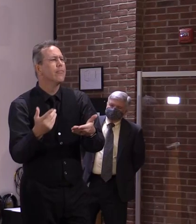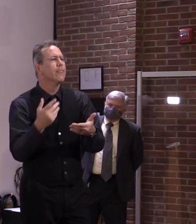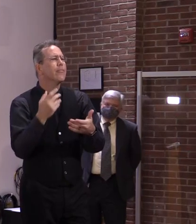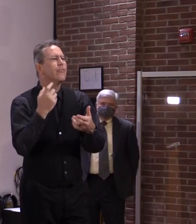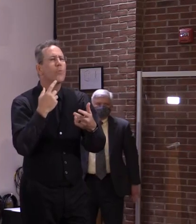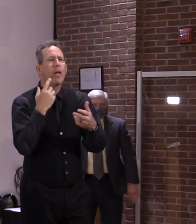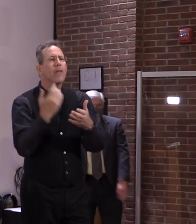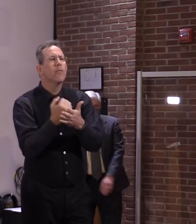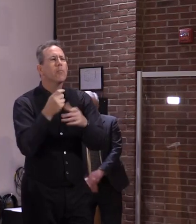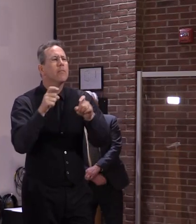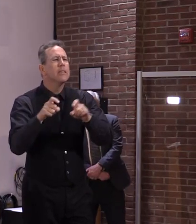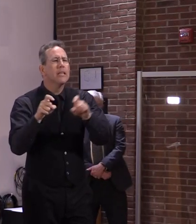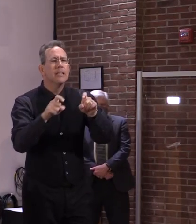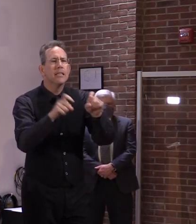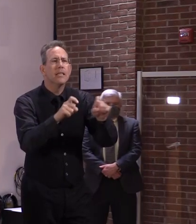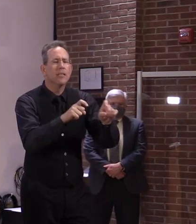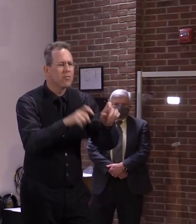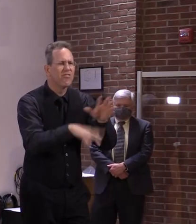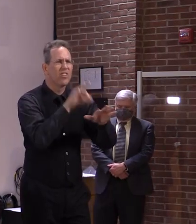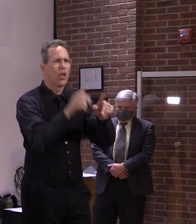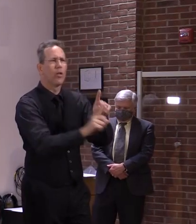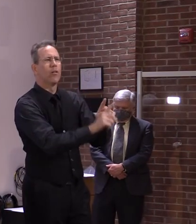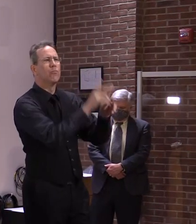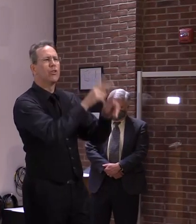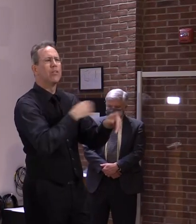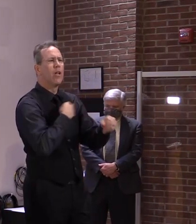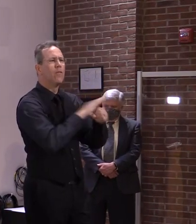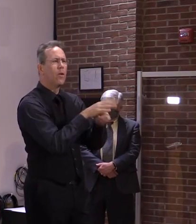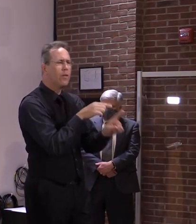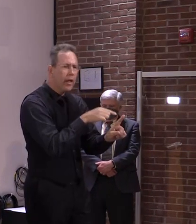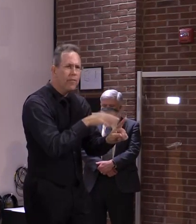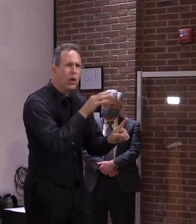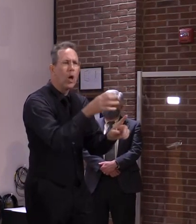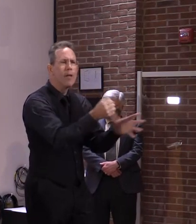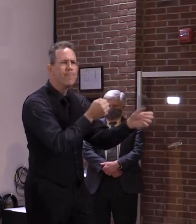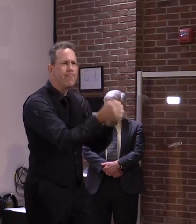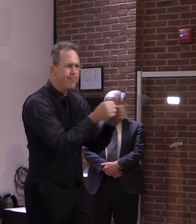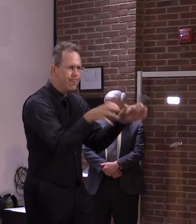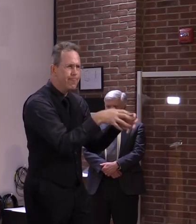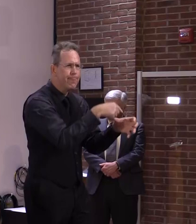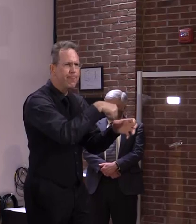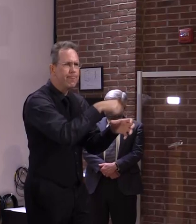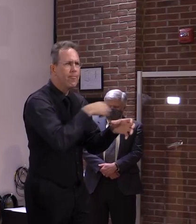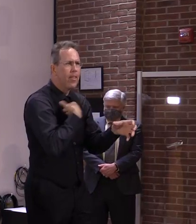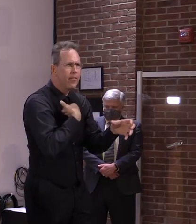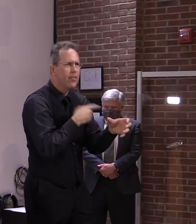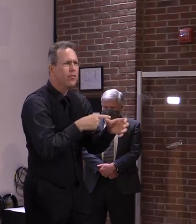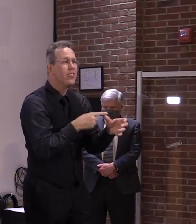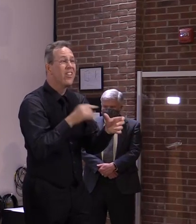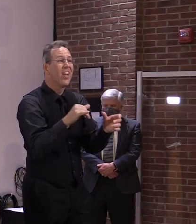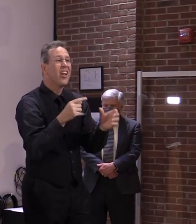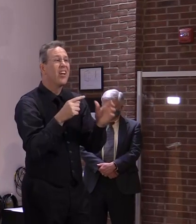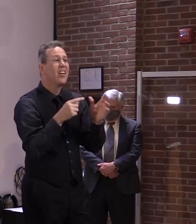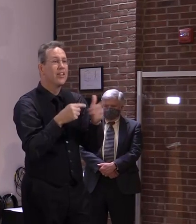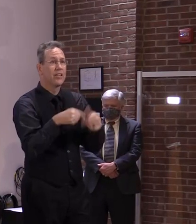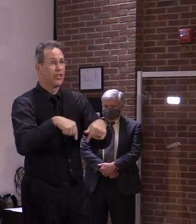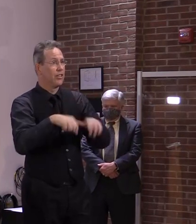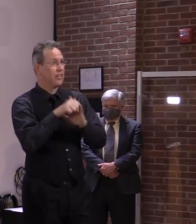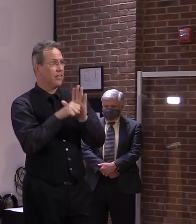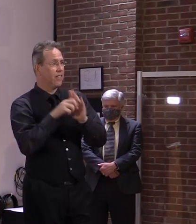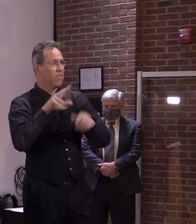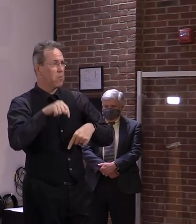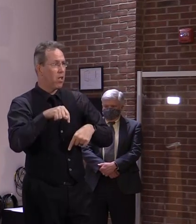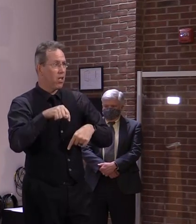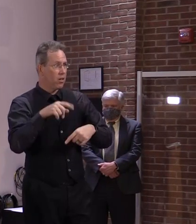I'm wondering what the state is thinking about maintaining the testing it's doing now